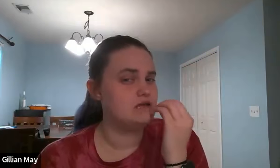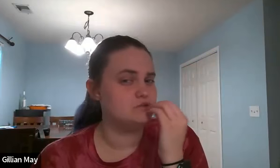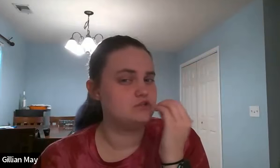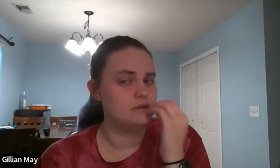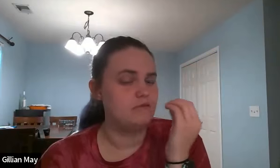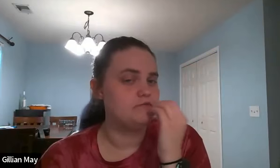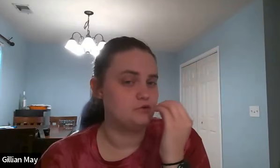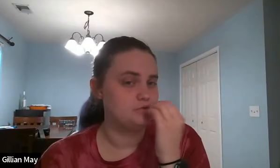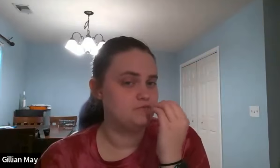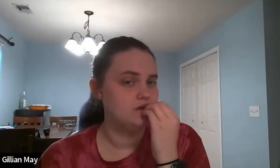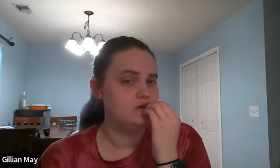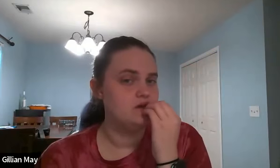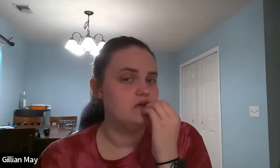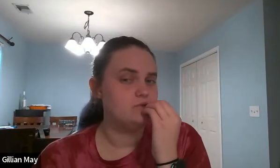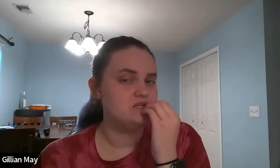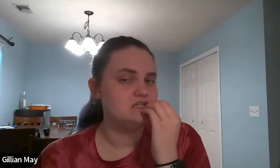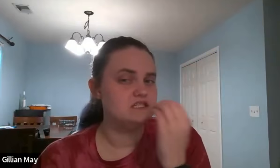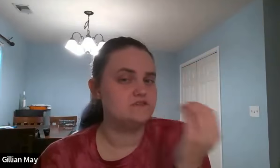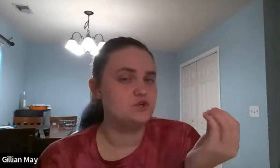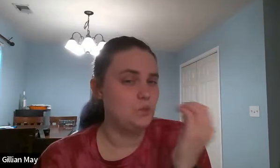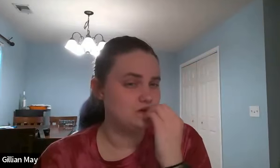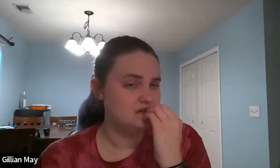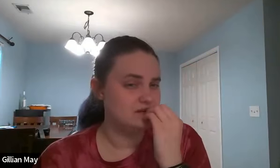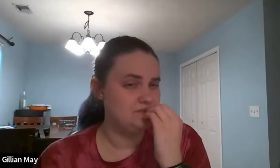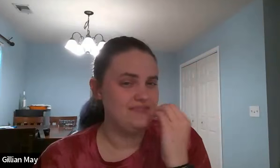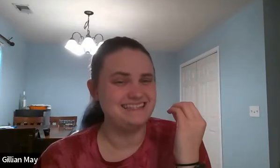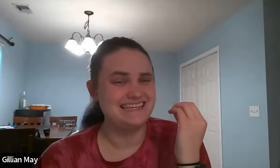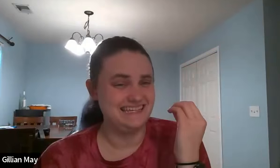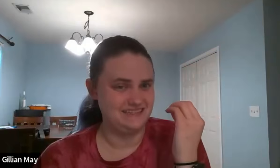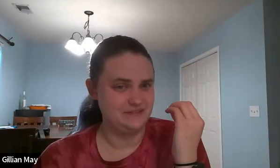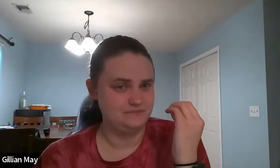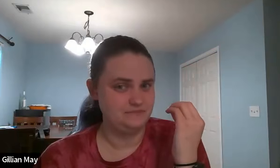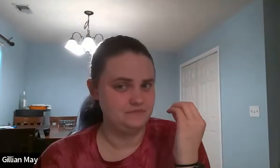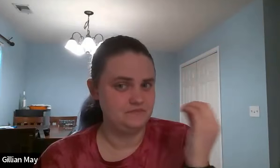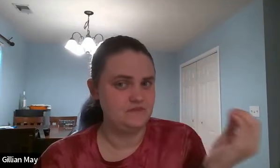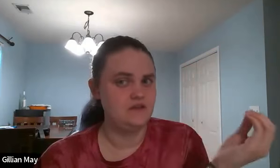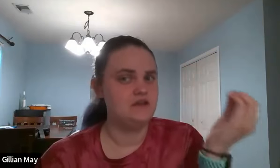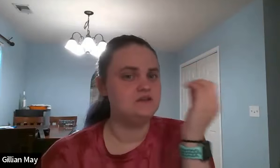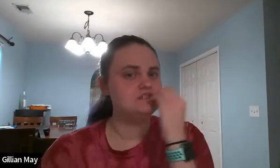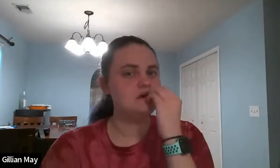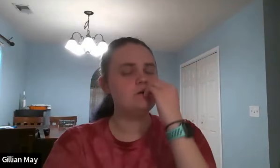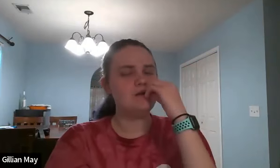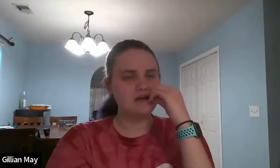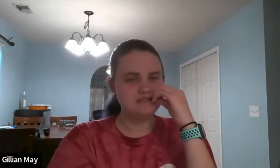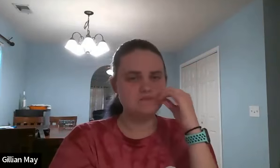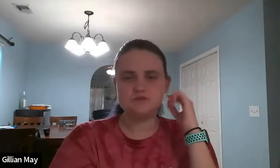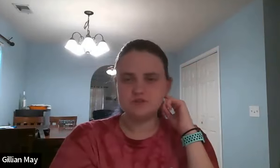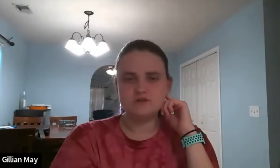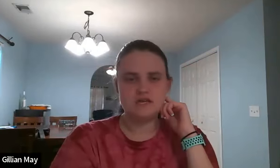when you're talking about food. The reason is because if you do one time, that's eat. So a lot of times with certain things